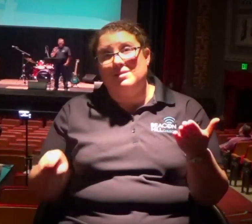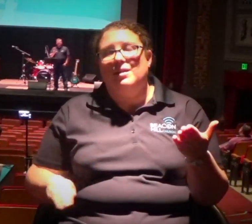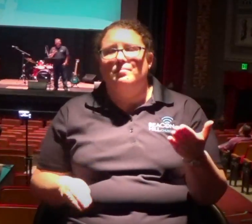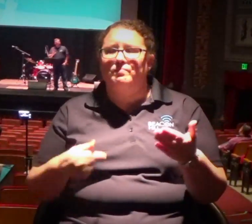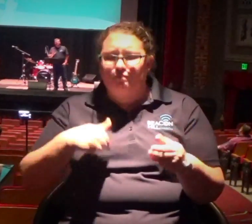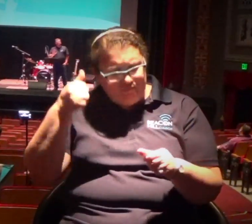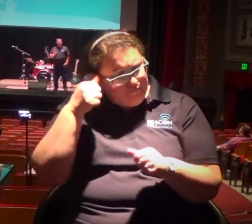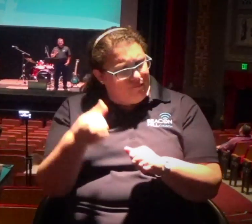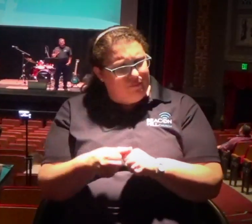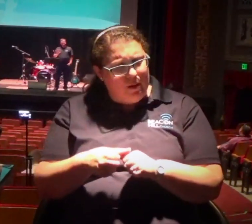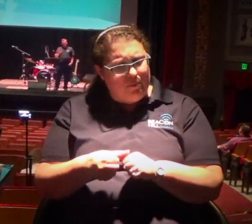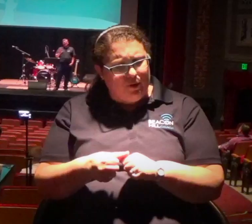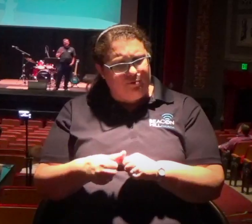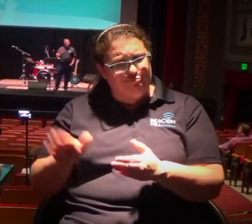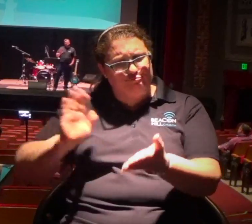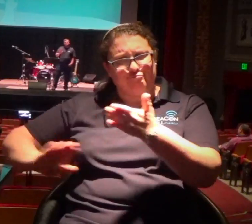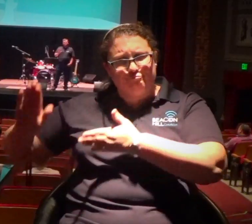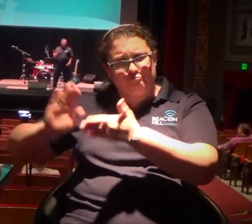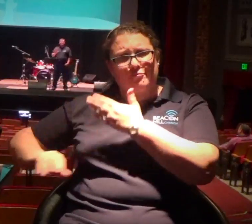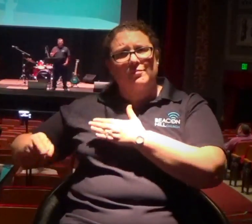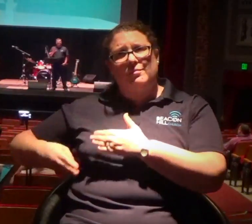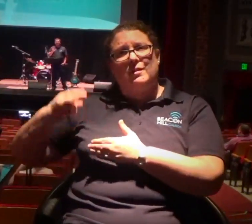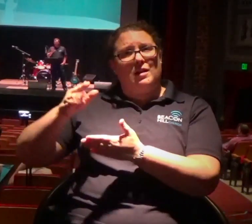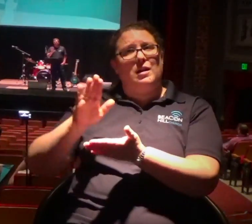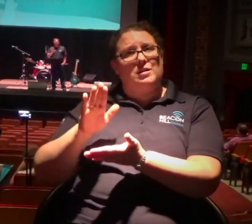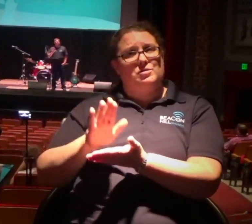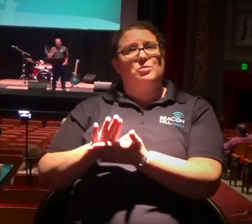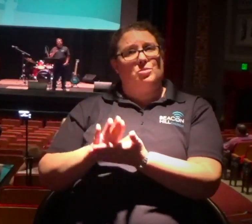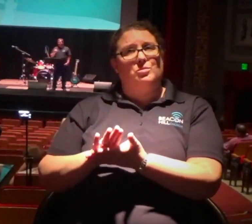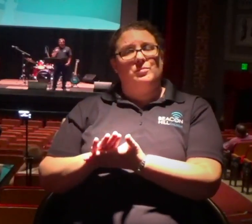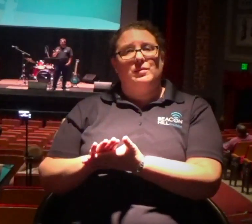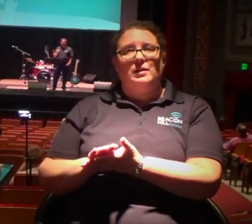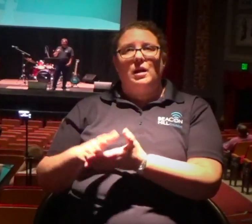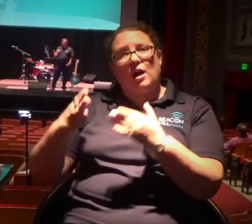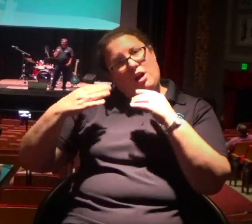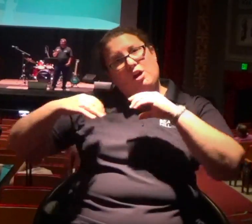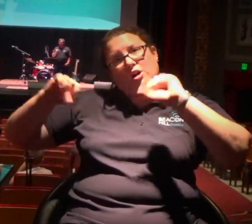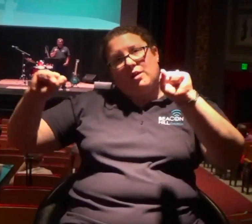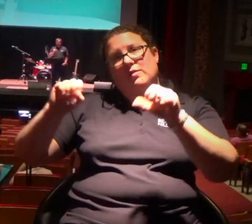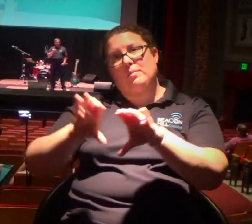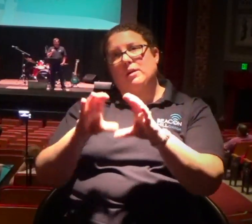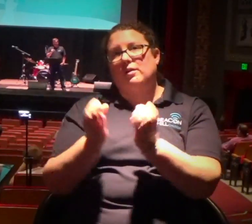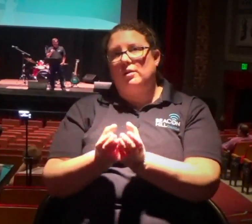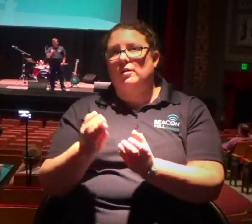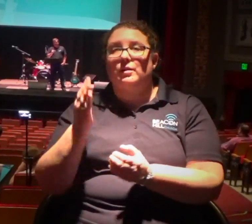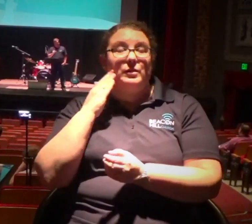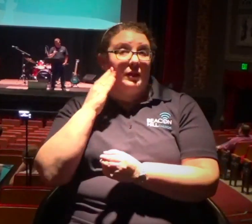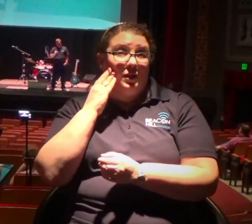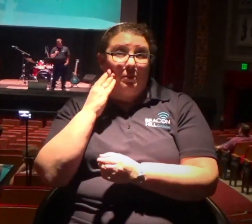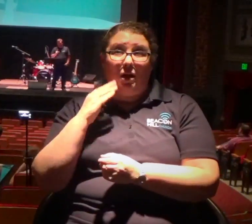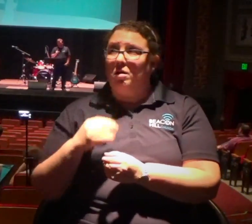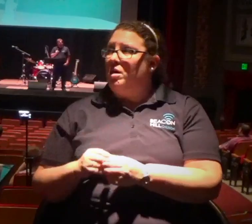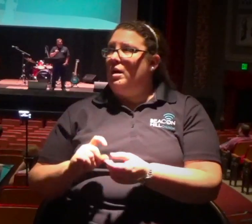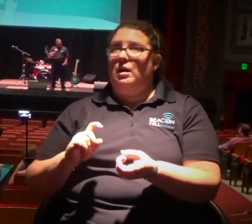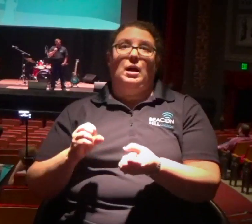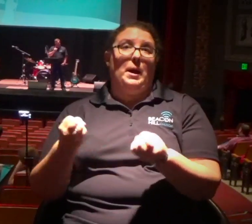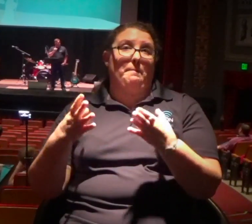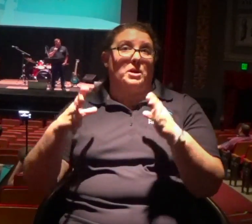in government class, back in high school, literally, y'all think about how far our presidential elections have come. I was